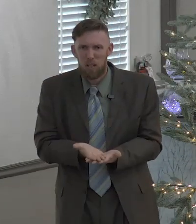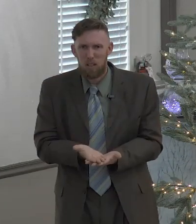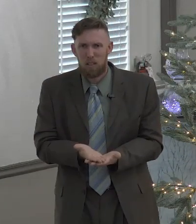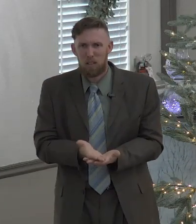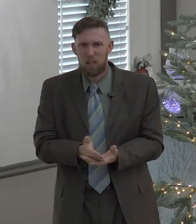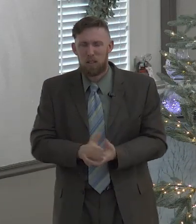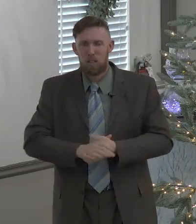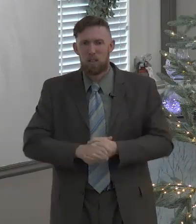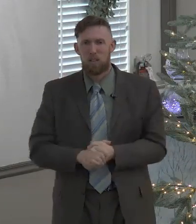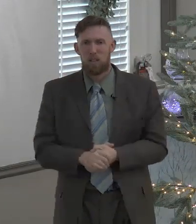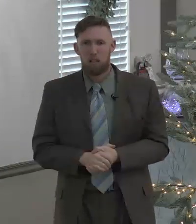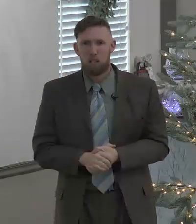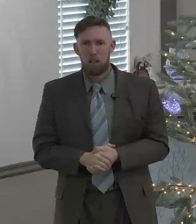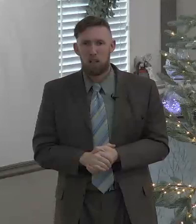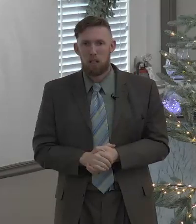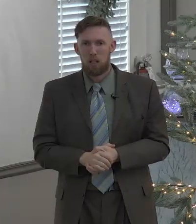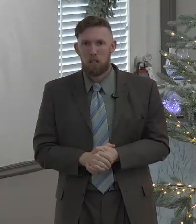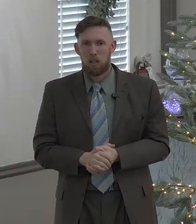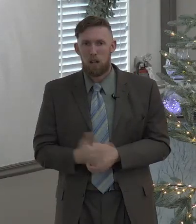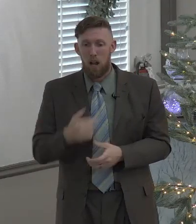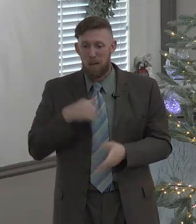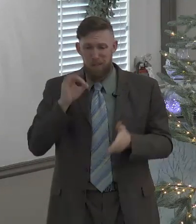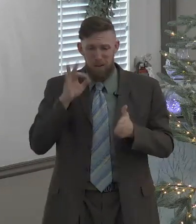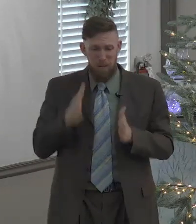But I thought to myself,